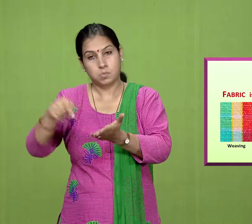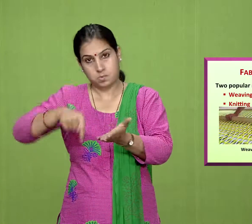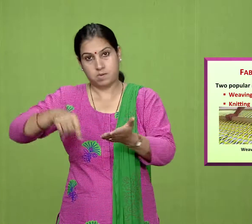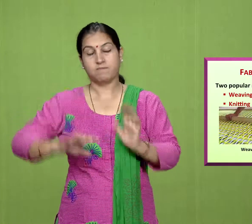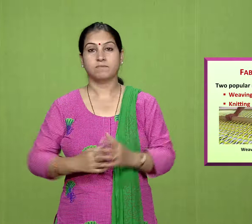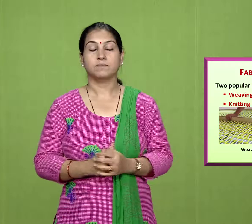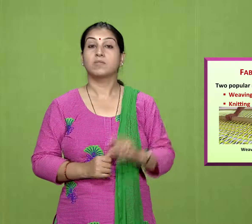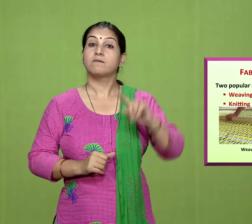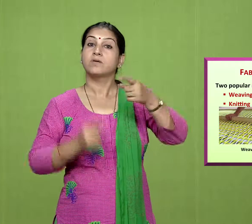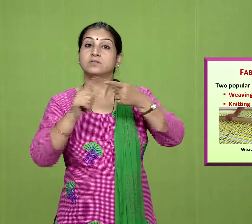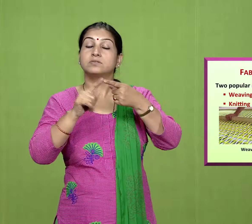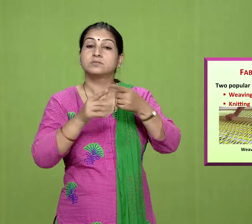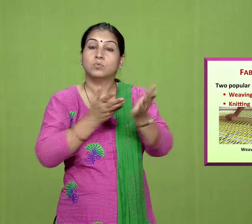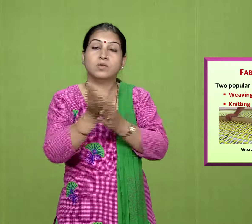The first technique is weaving.